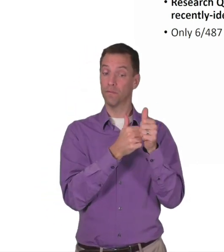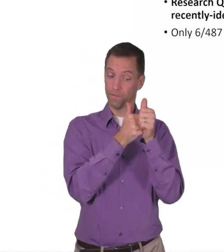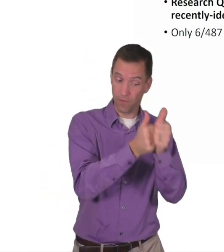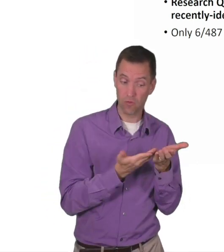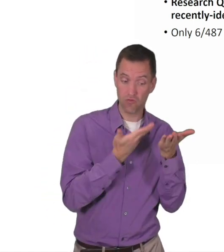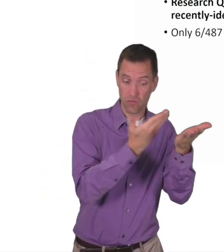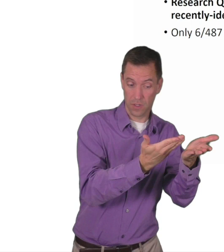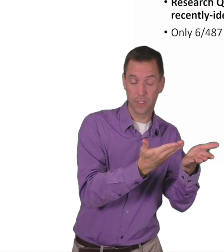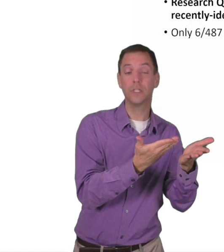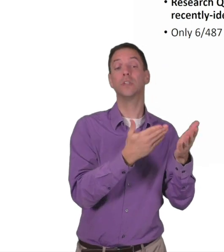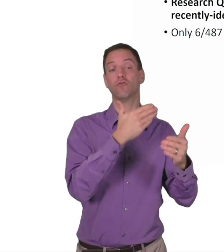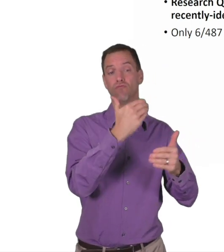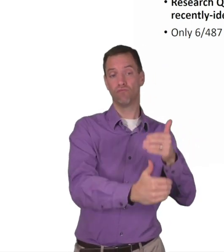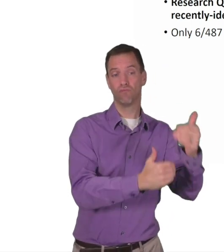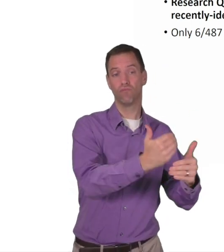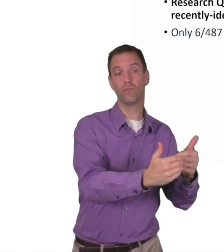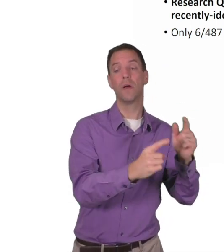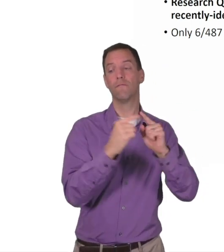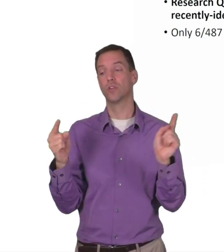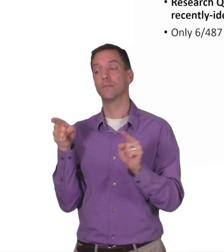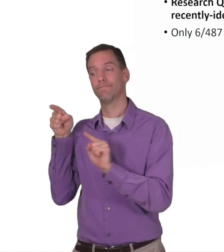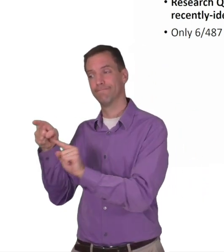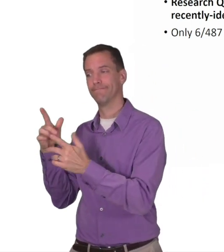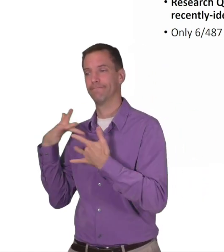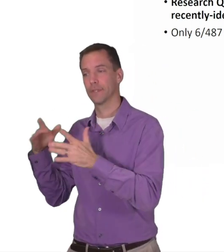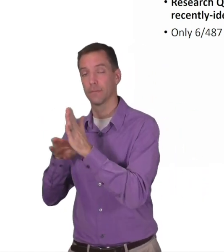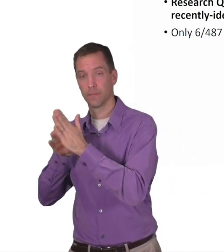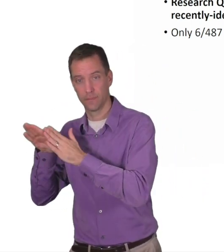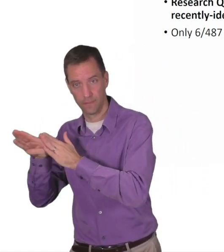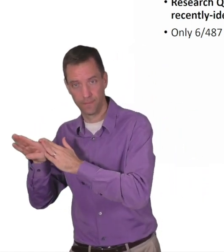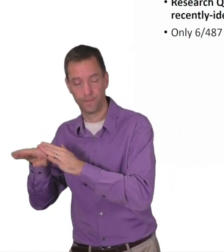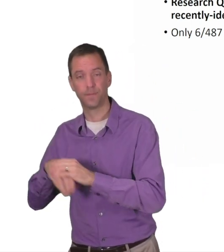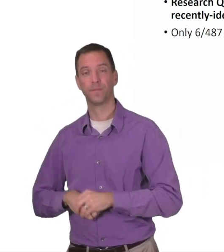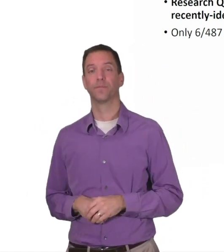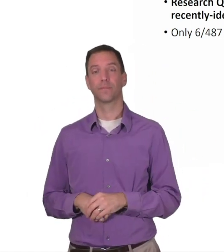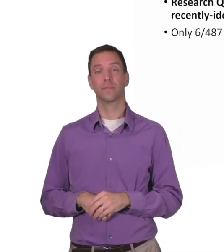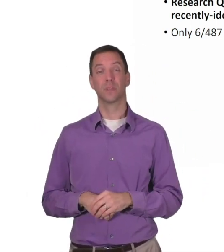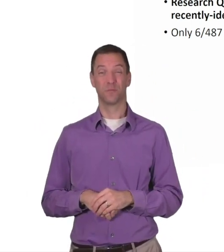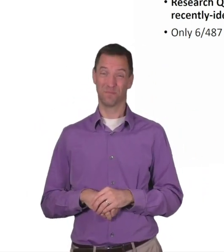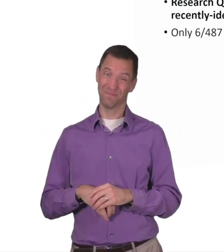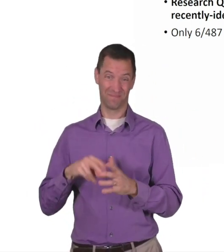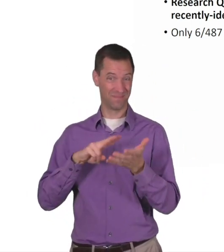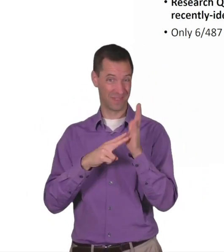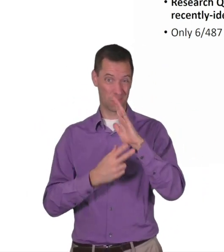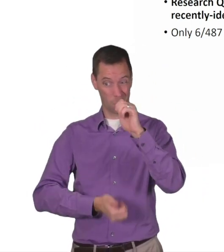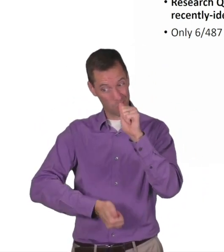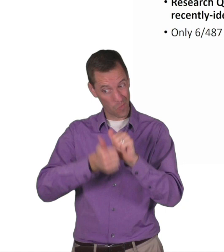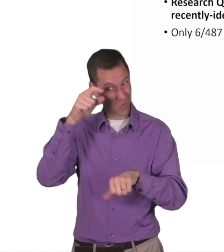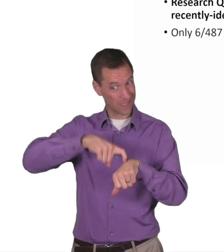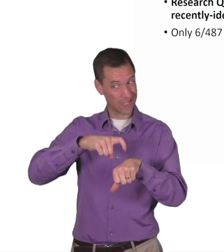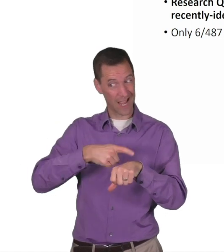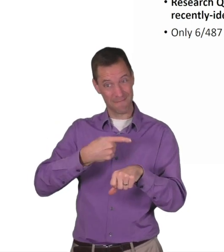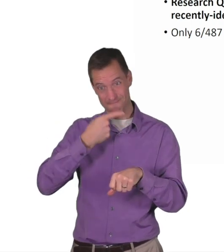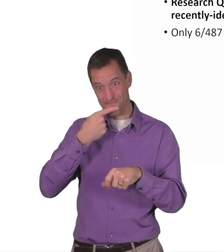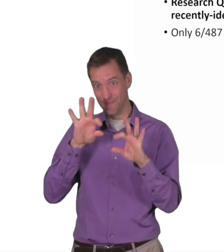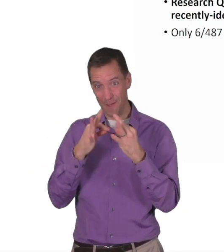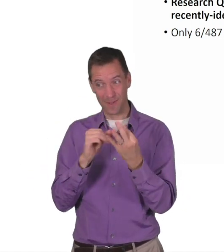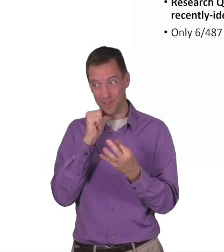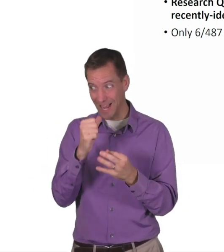statements compared deaf children who followed these recommended steps against typical development. Which means that most of the time,